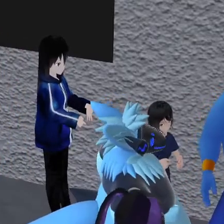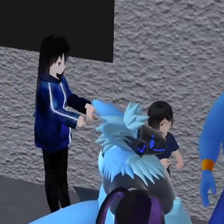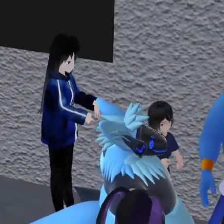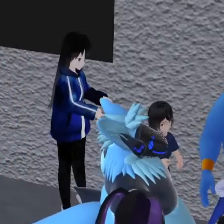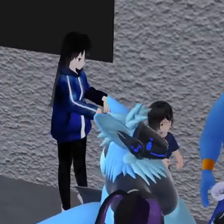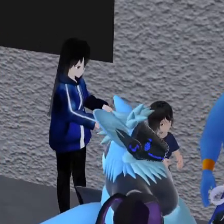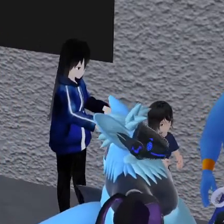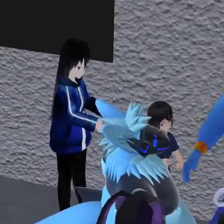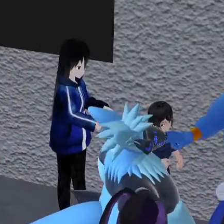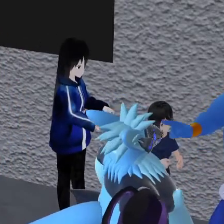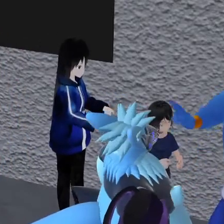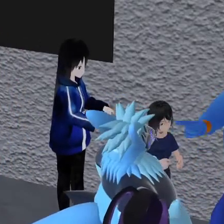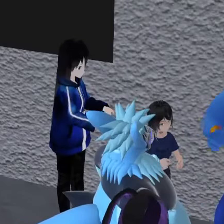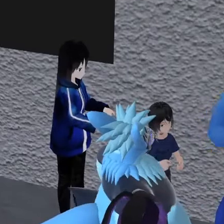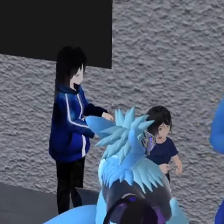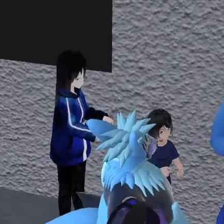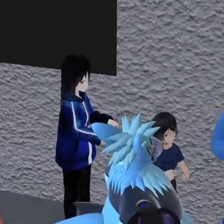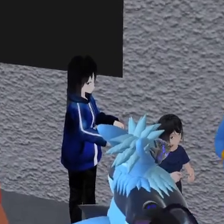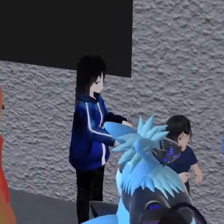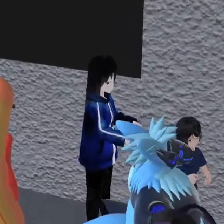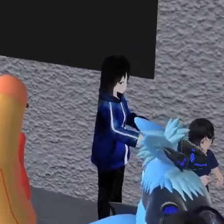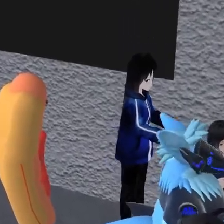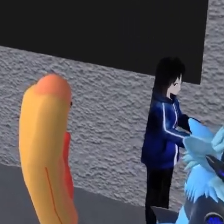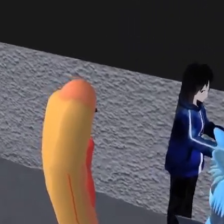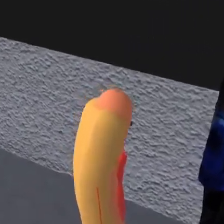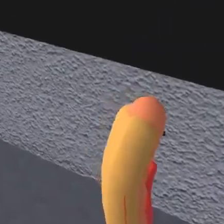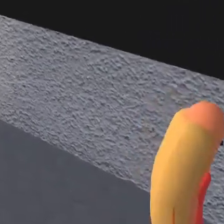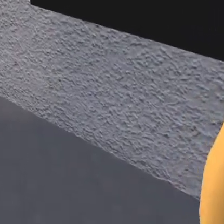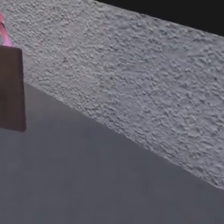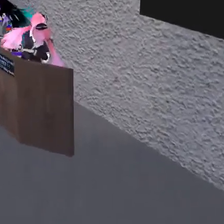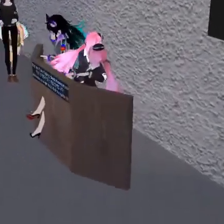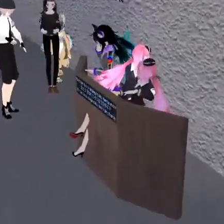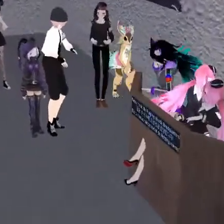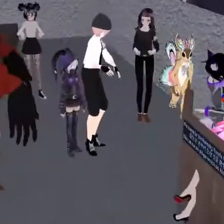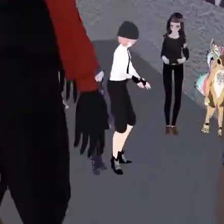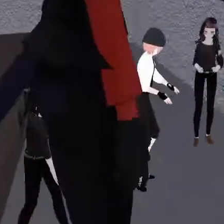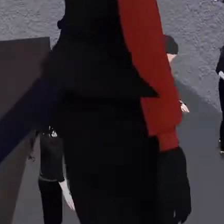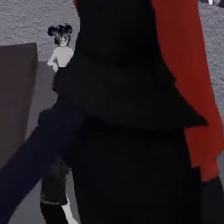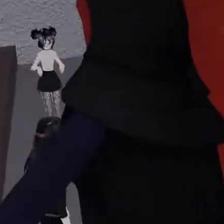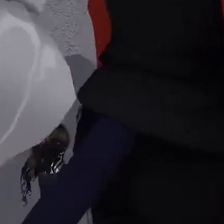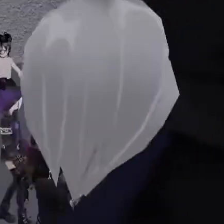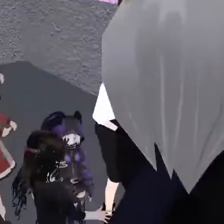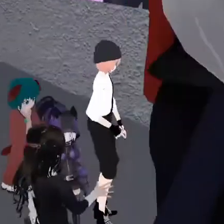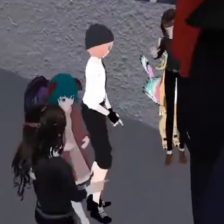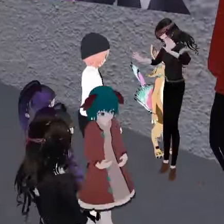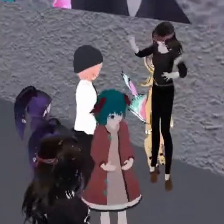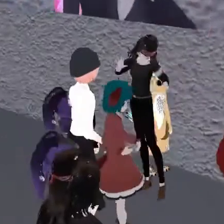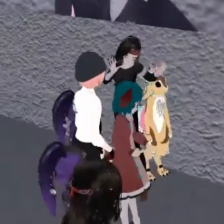Oh, that's your DJ booth. Is that what you're saying? Okay. Will this be like the dance floor? I'm Yeah, curious. We'll how be we're gonna dancing tell right this over here. Yeah. So